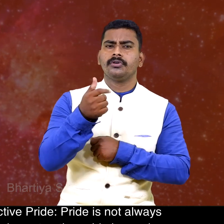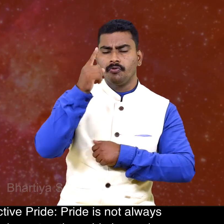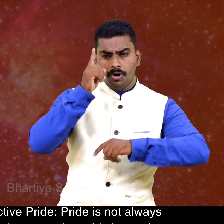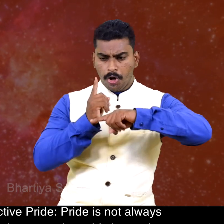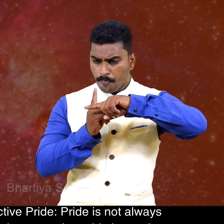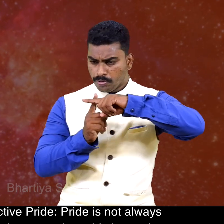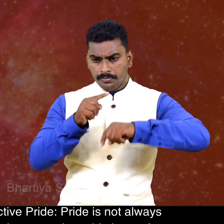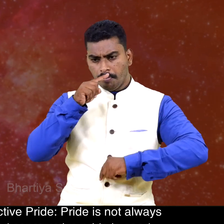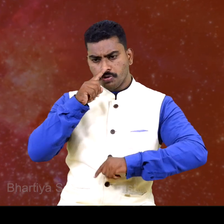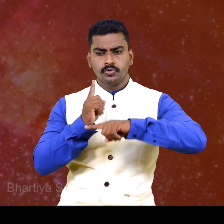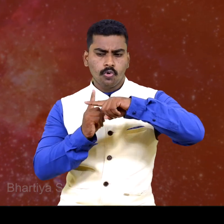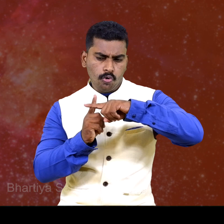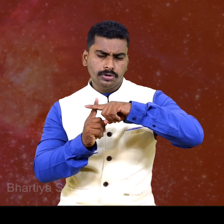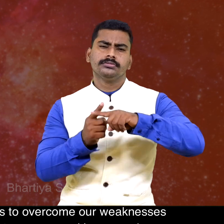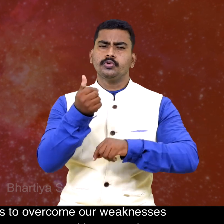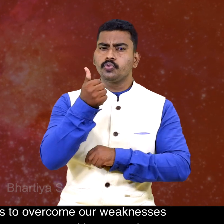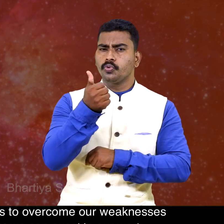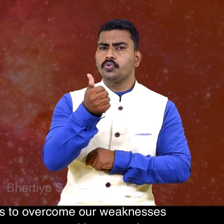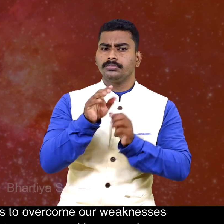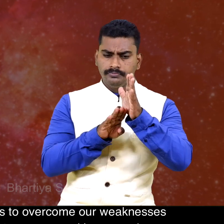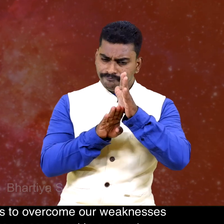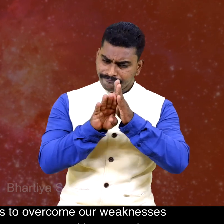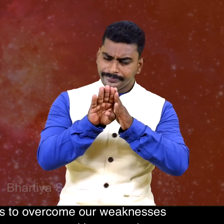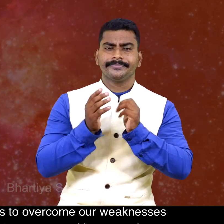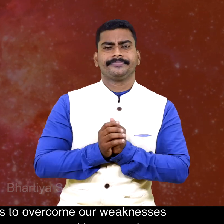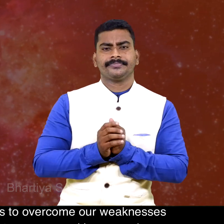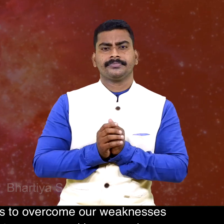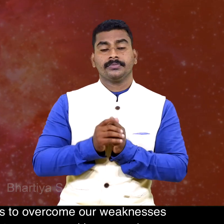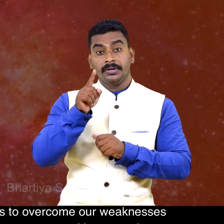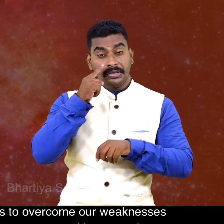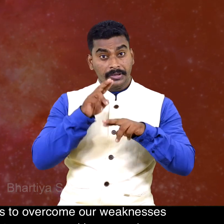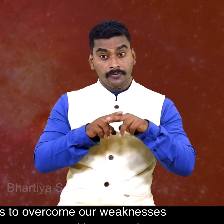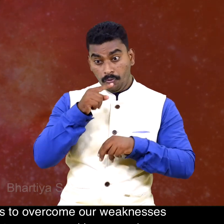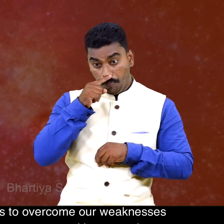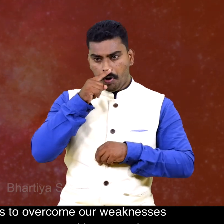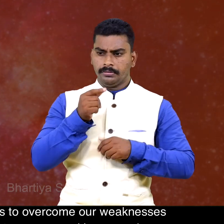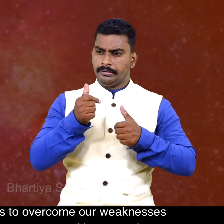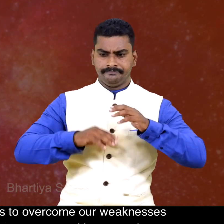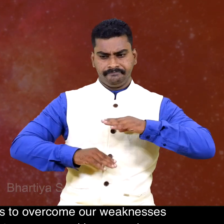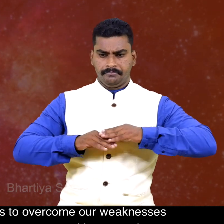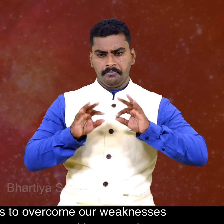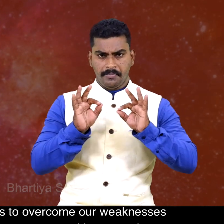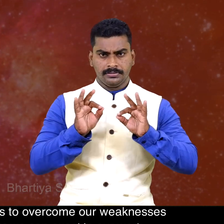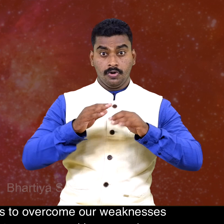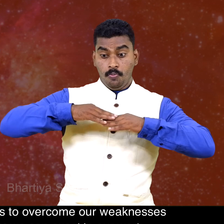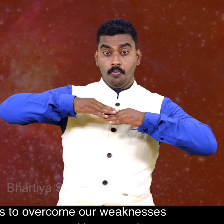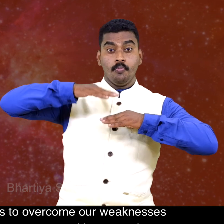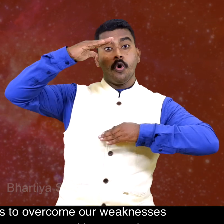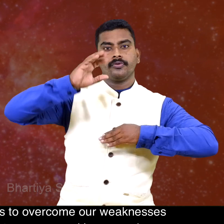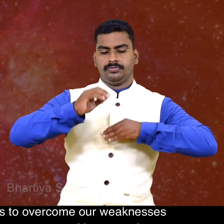is good. It helps us to overcome our weakness so that we can